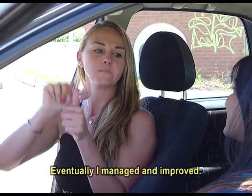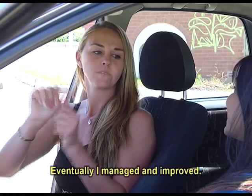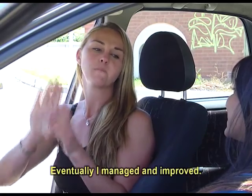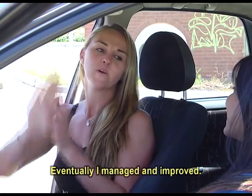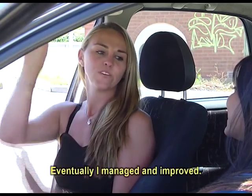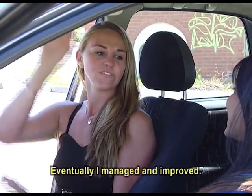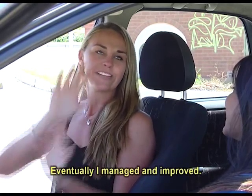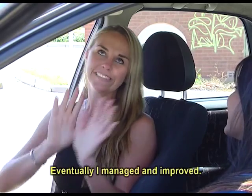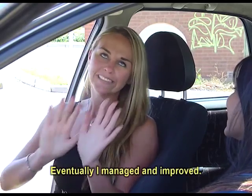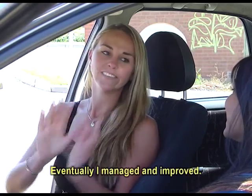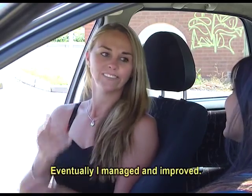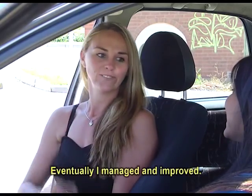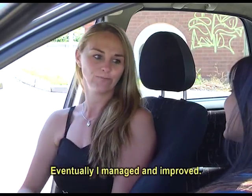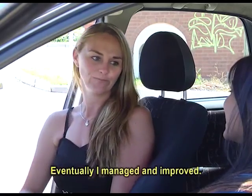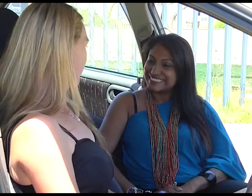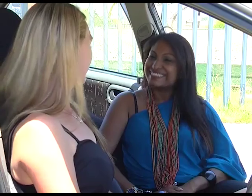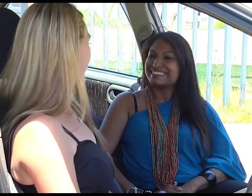Eventually I managed and improved.